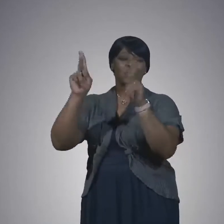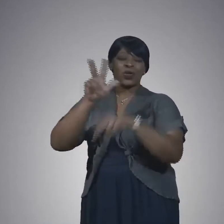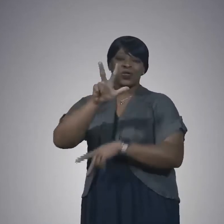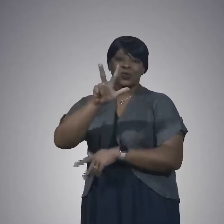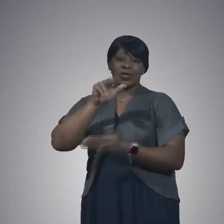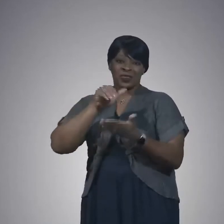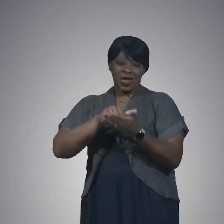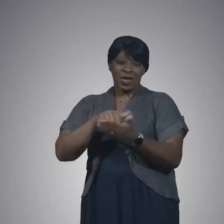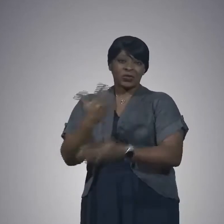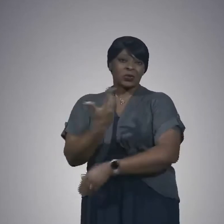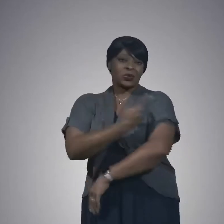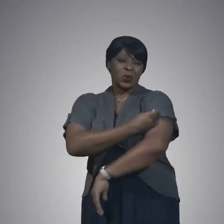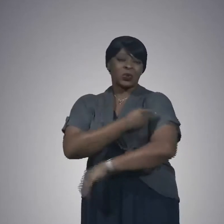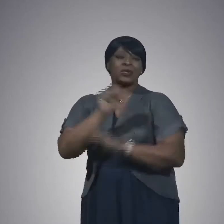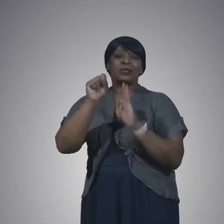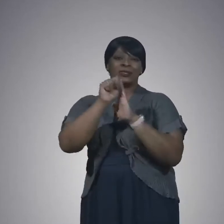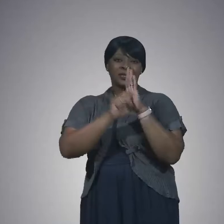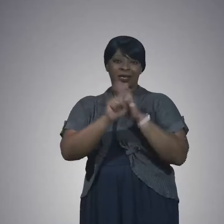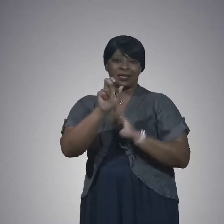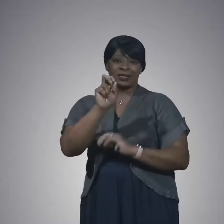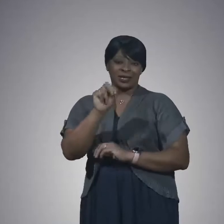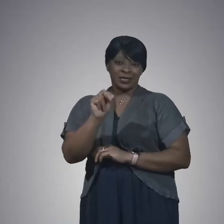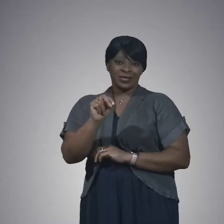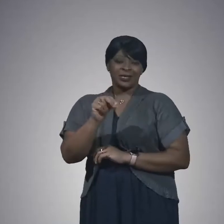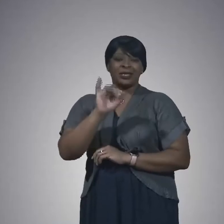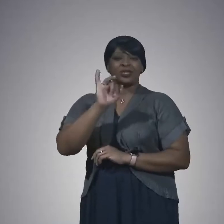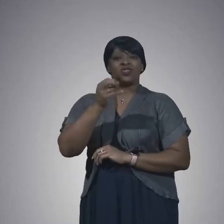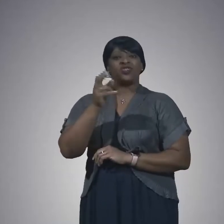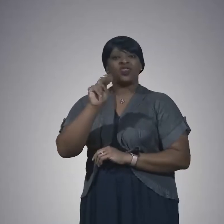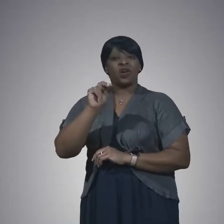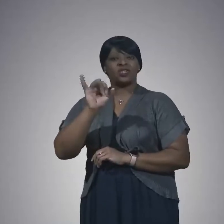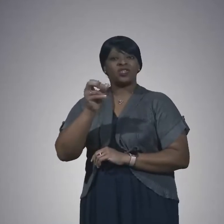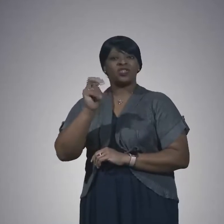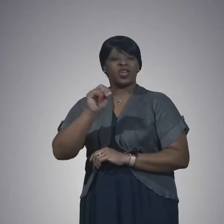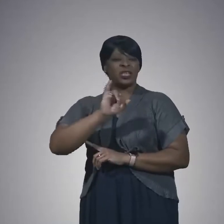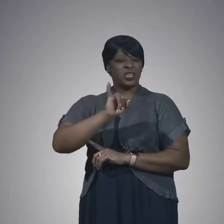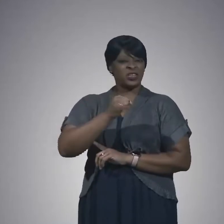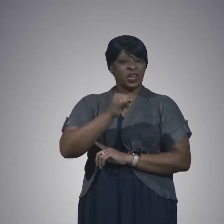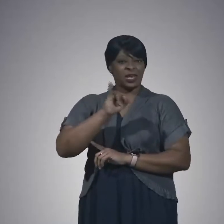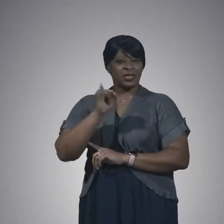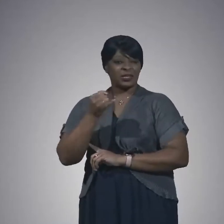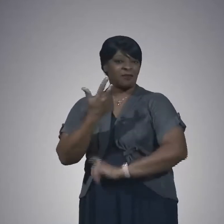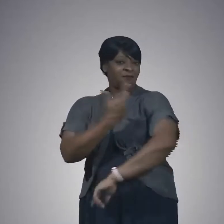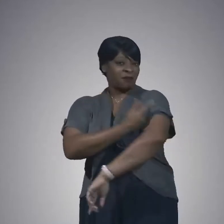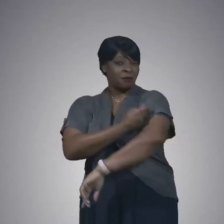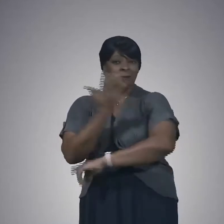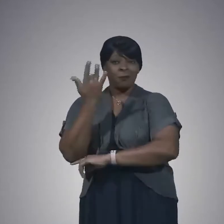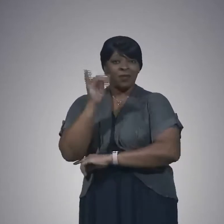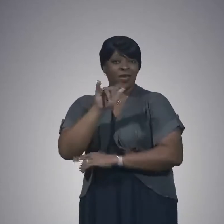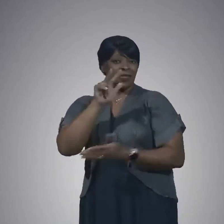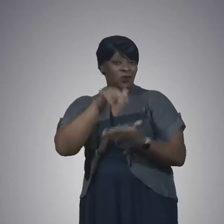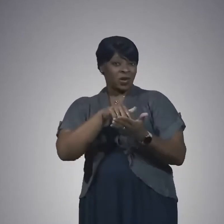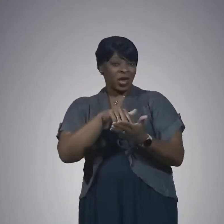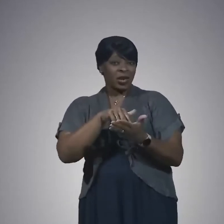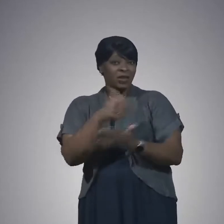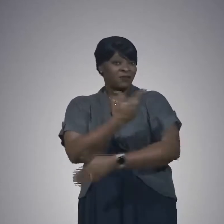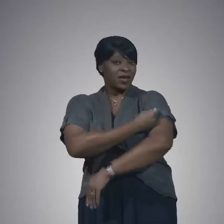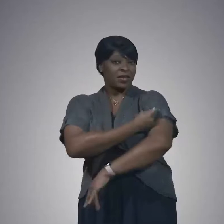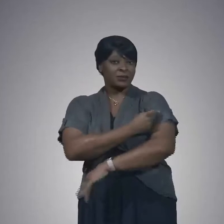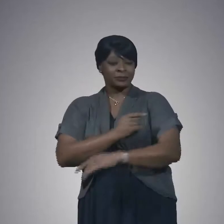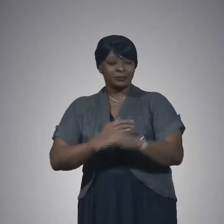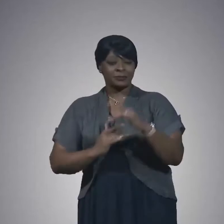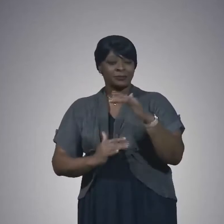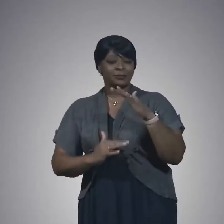3,000 doses to the state of Tennessee. That was the Johnson & Johnson vaccine, because those 3,000 doses had reached